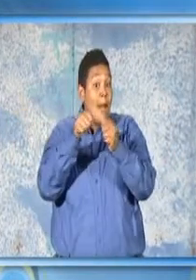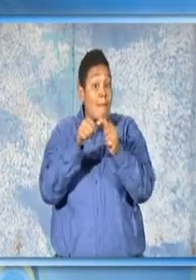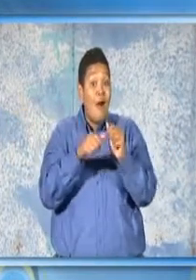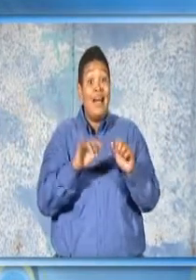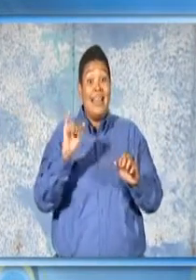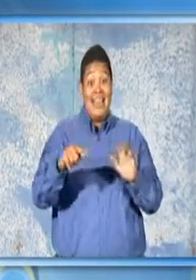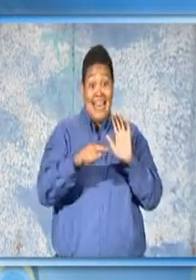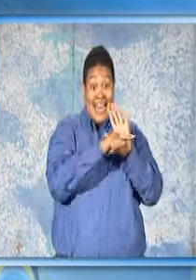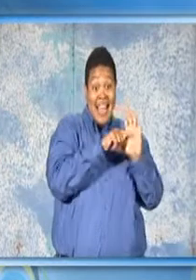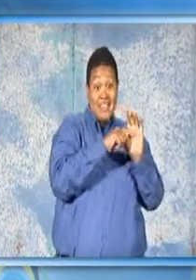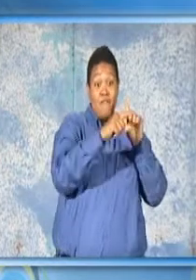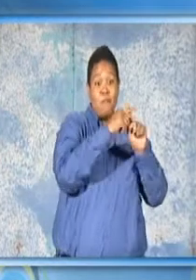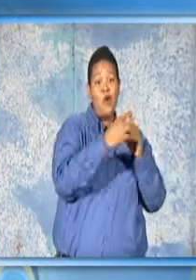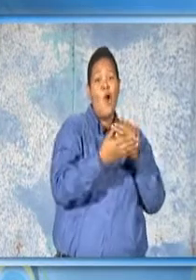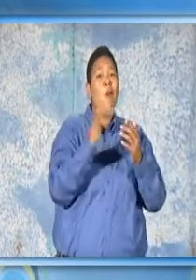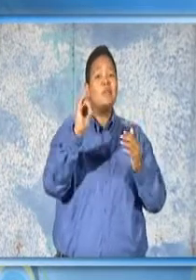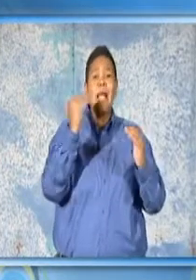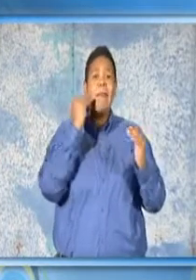is like the head.